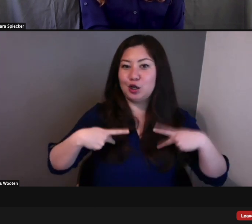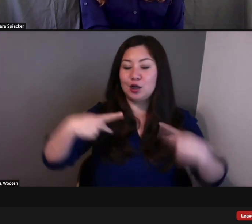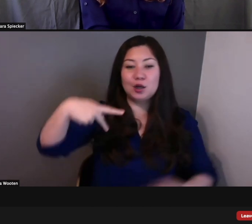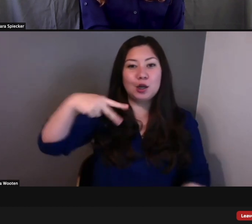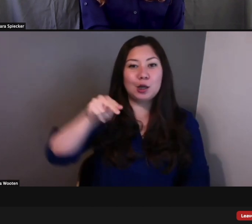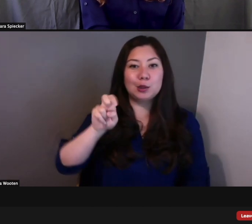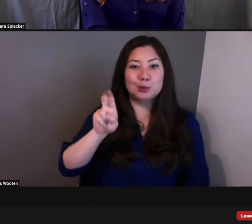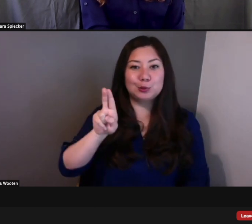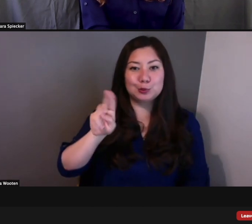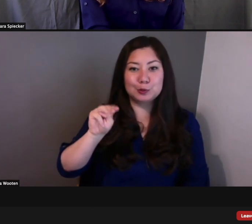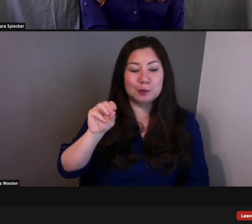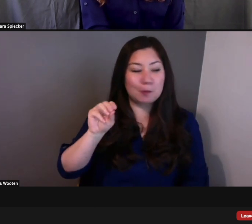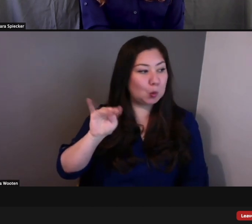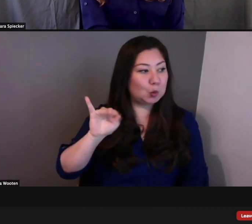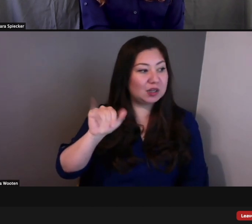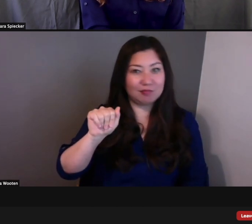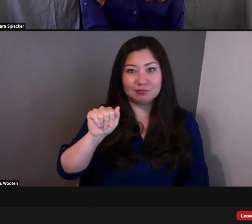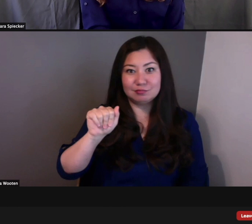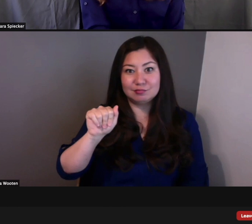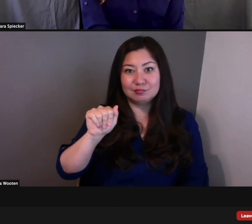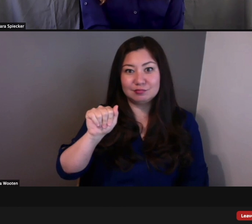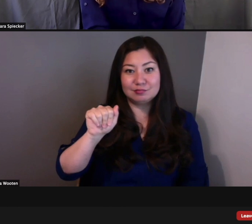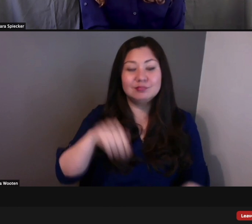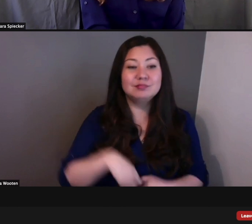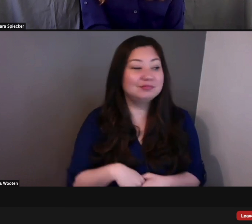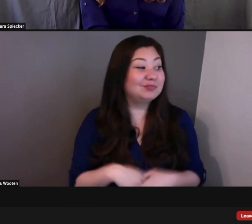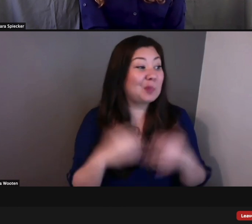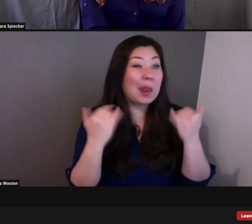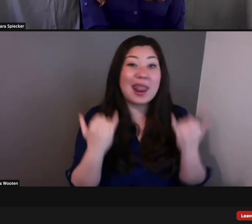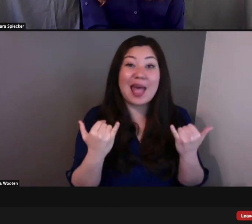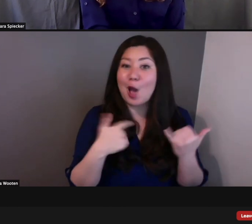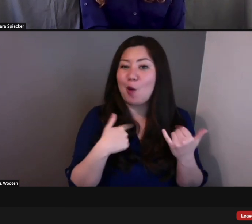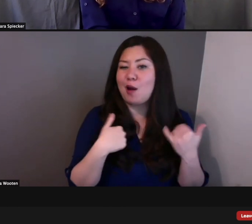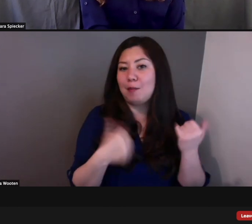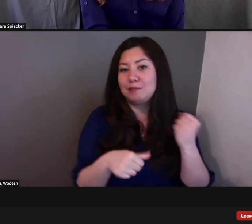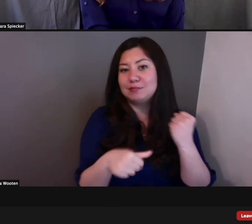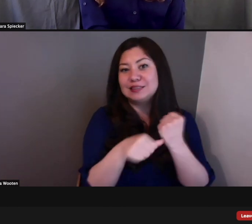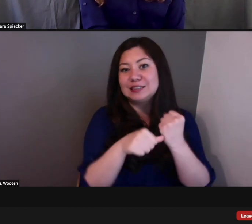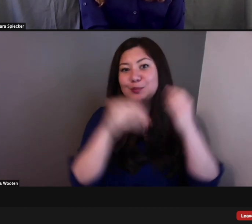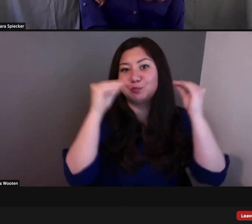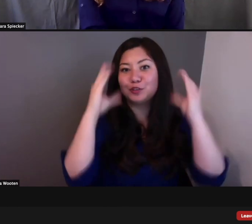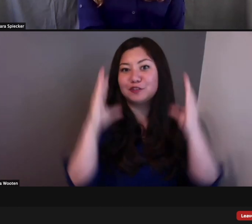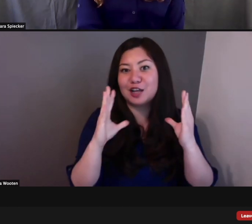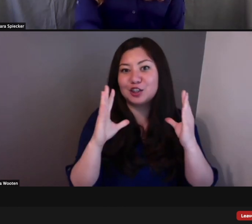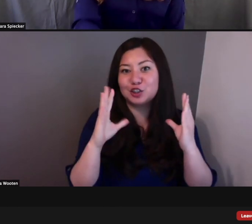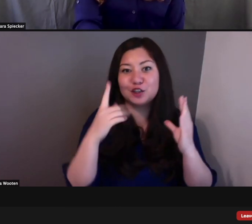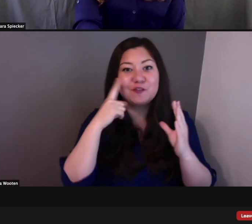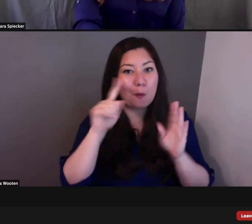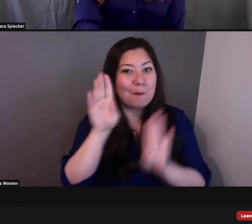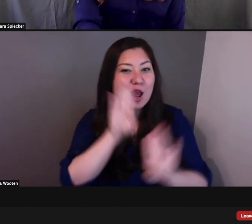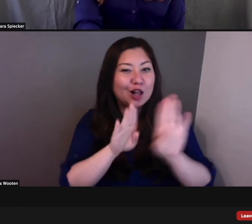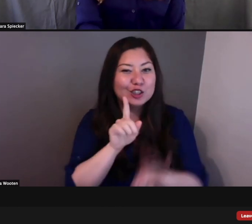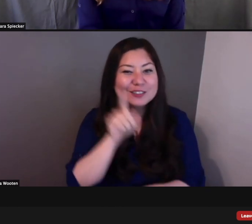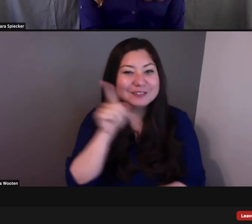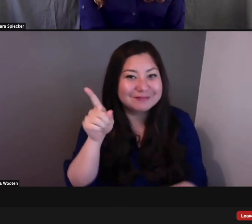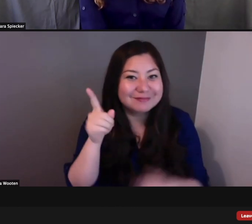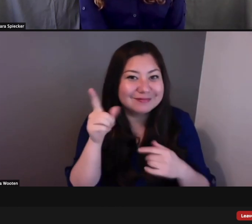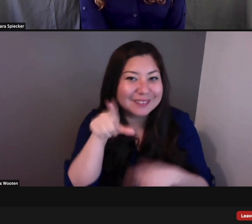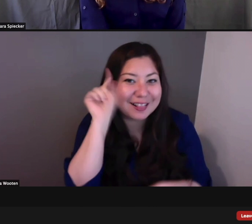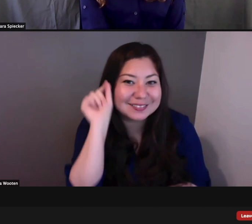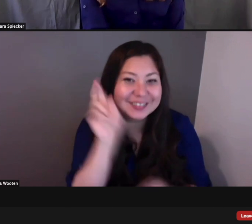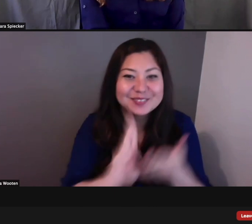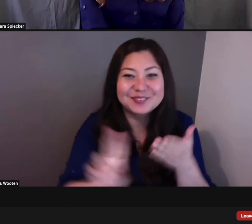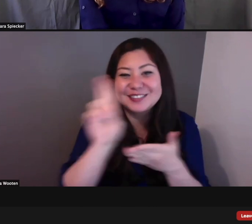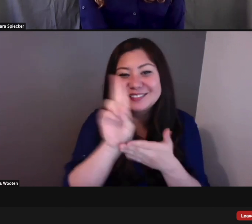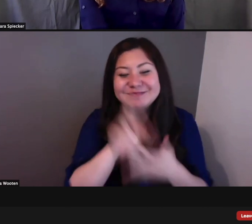I took some time off. I wasn't sure what to do. And then I decided that I wanted to go ahead and pursue research for my